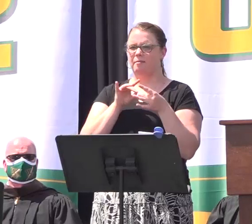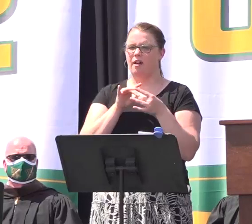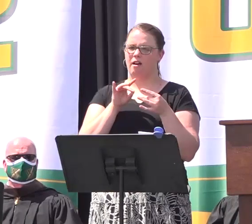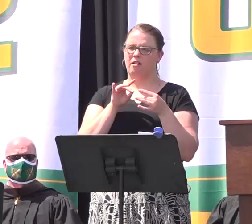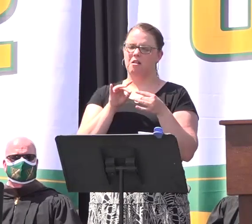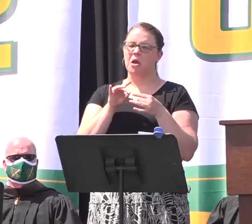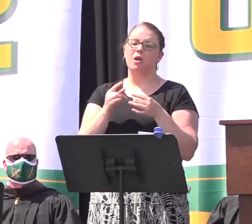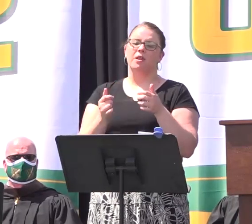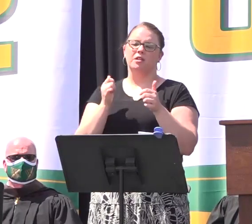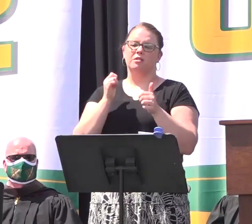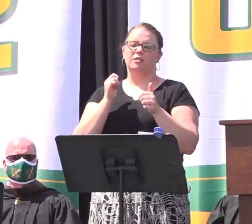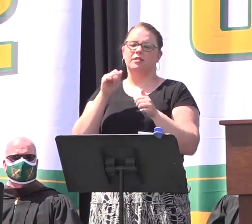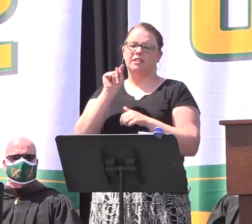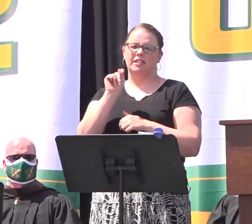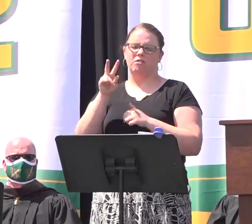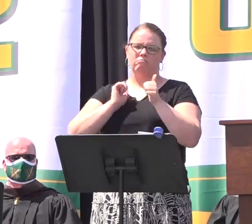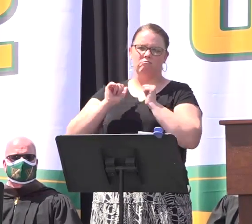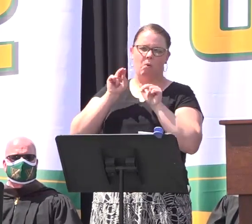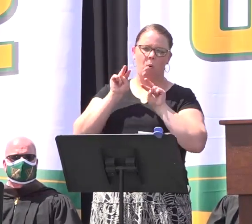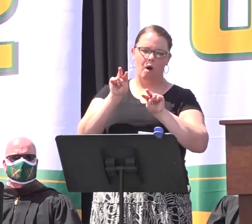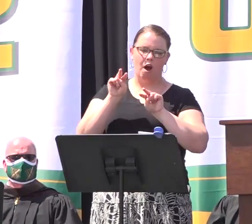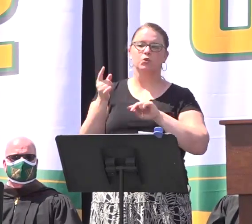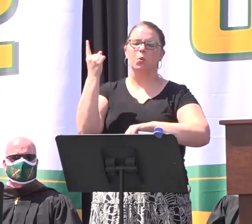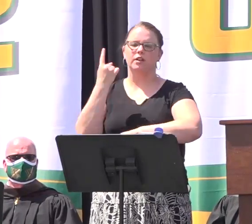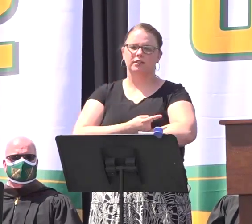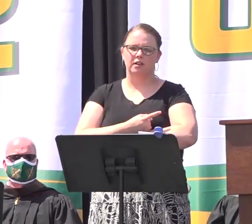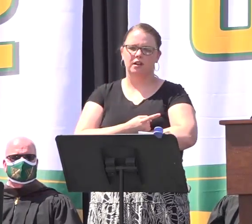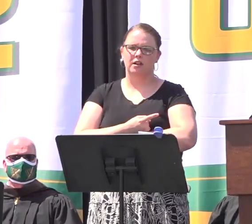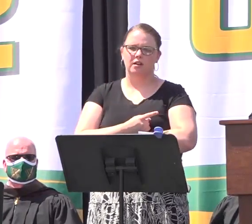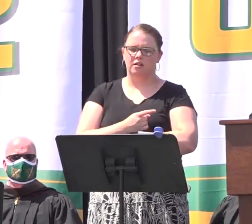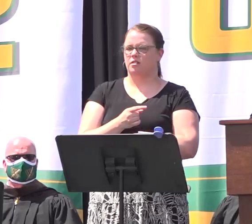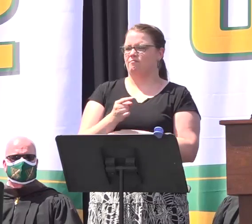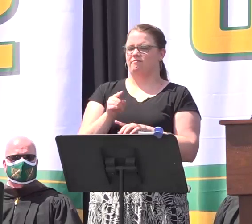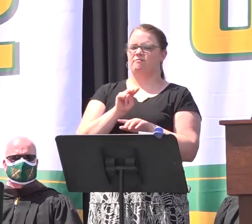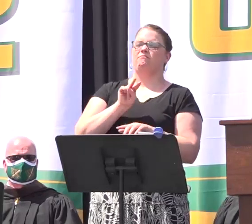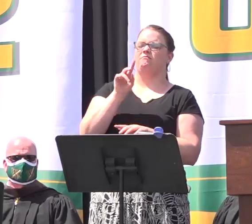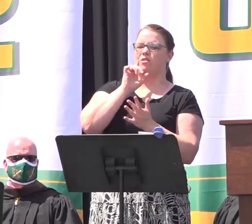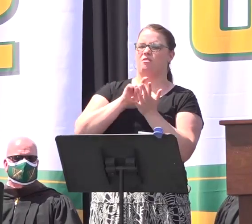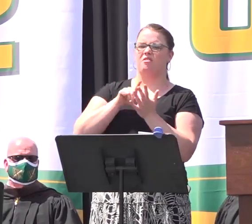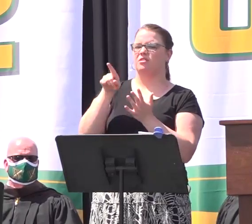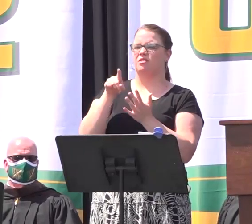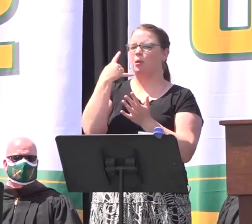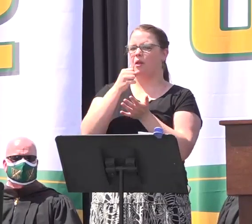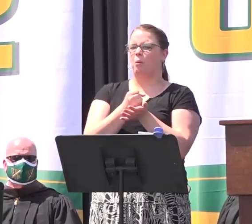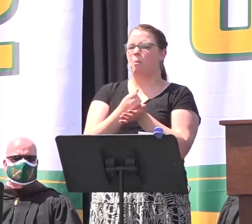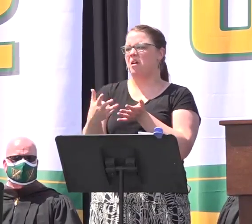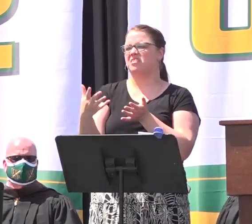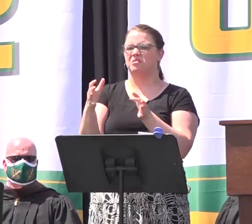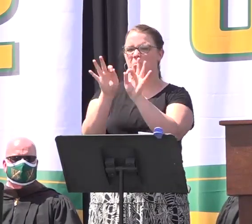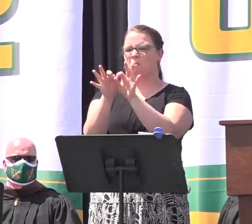TV for one day, and you'll realize that television is a vast wasteland." If he could only see it